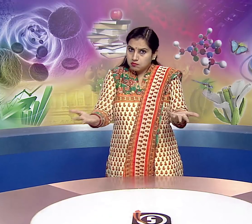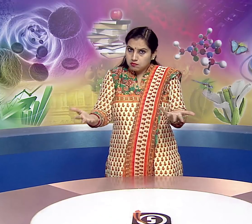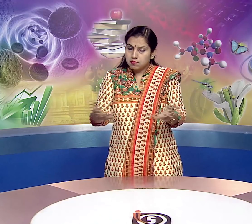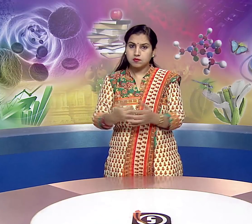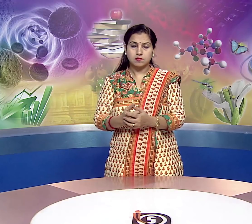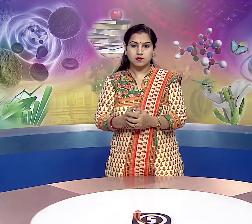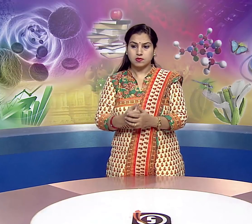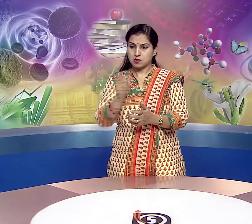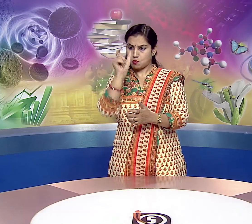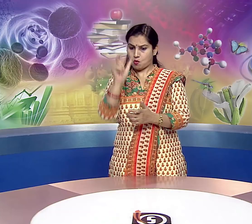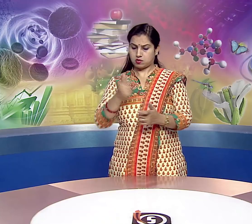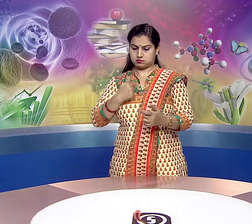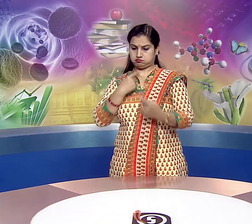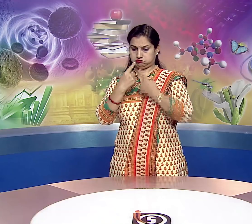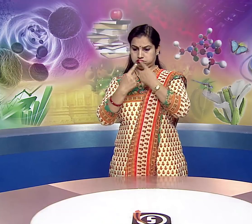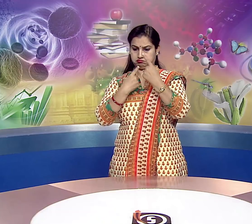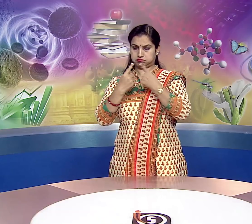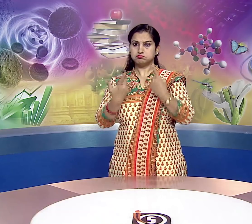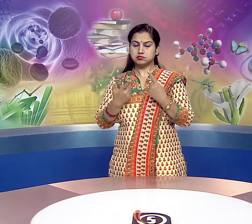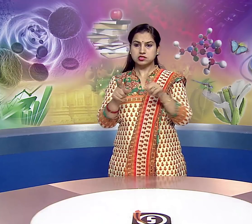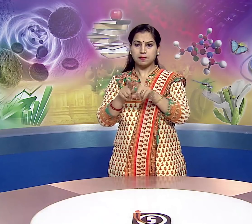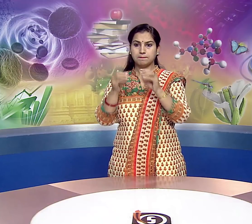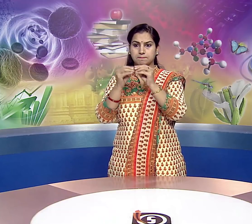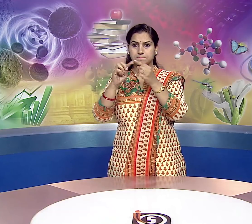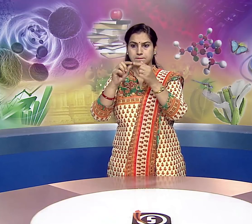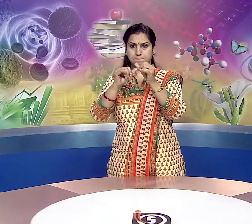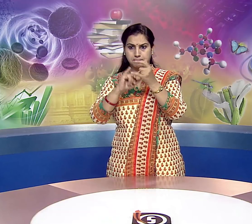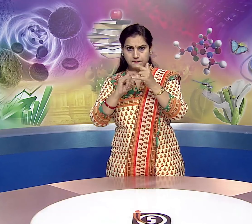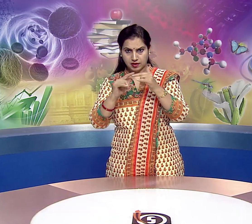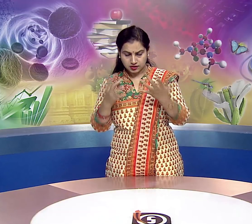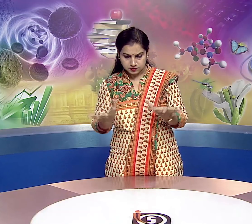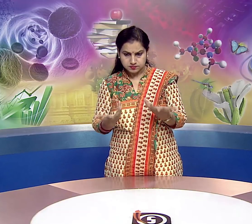of words like beast and brute.